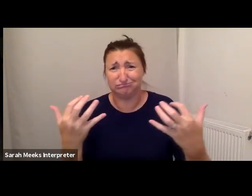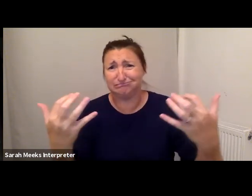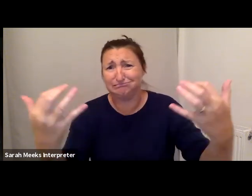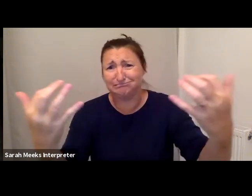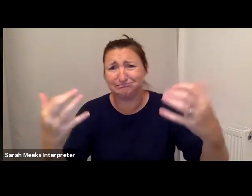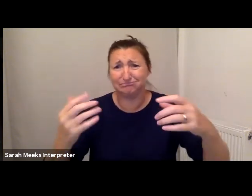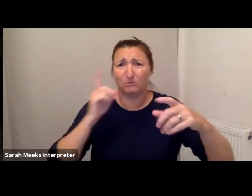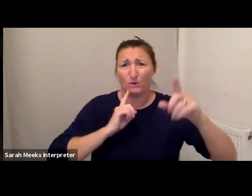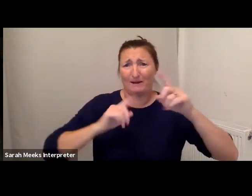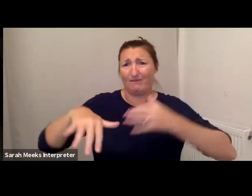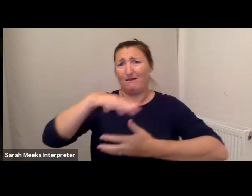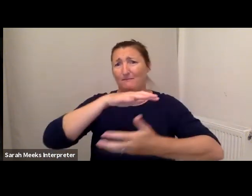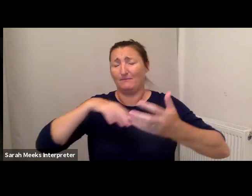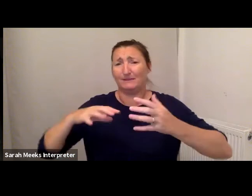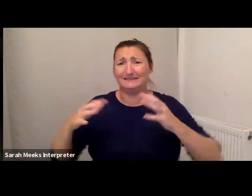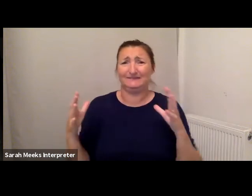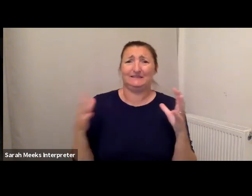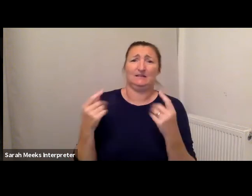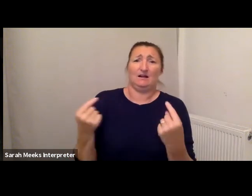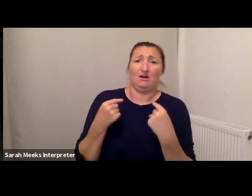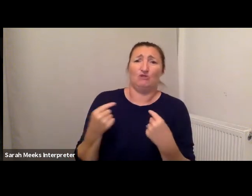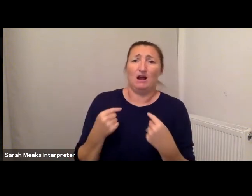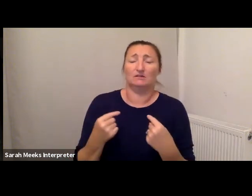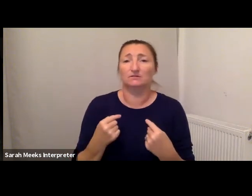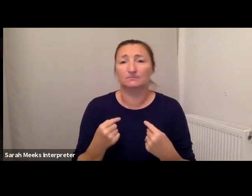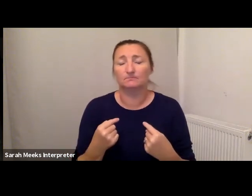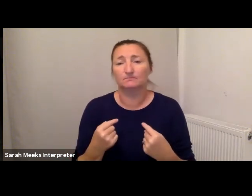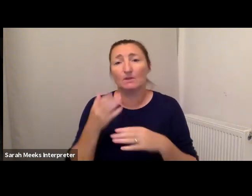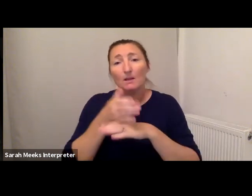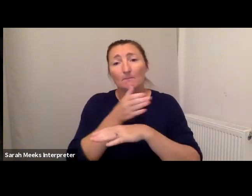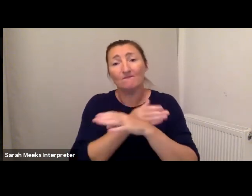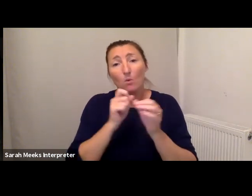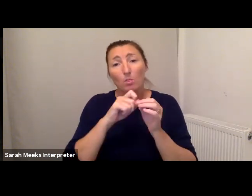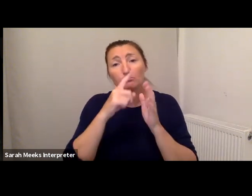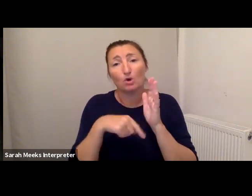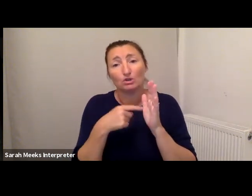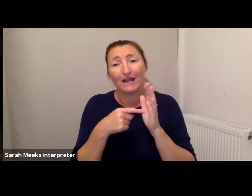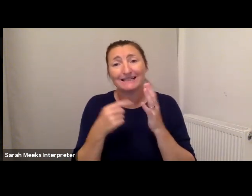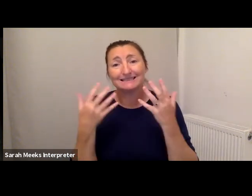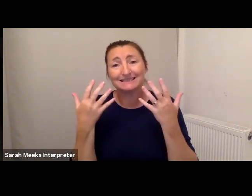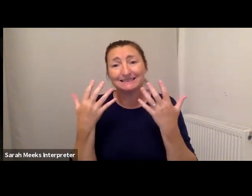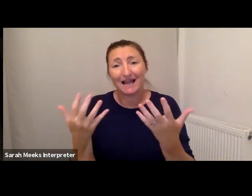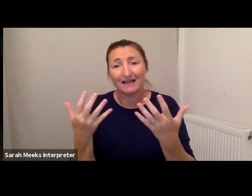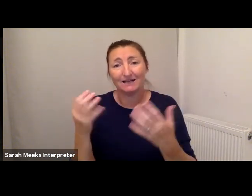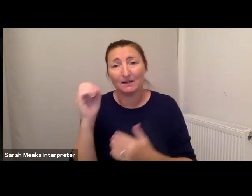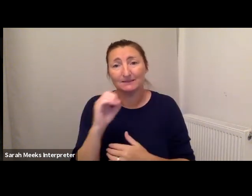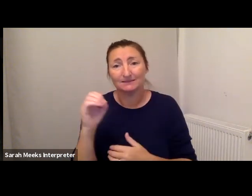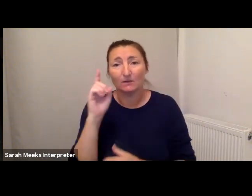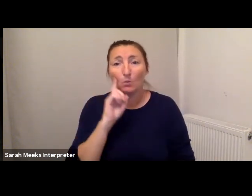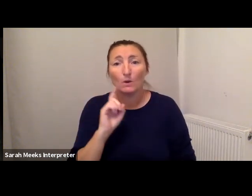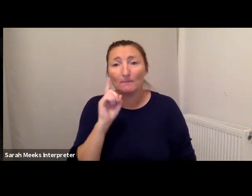Peshawar, before this project, only 10% of the ridership in public transport were